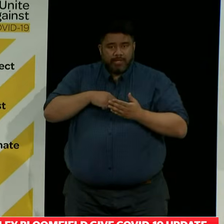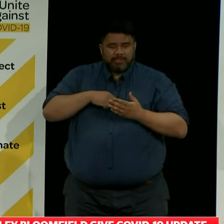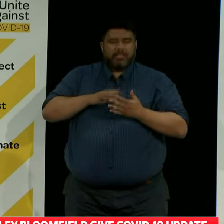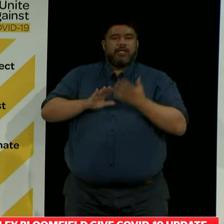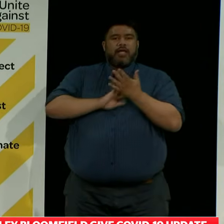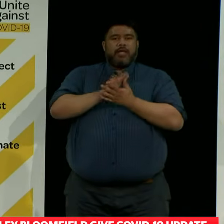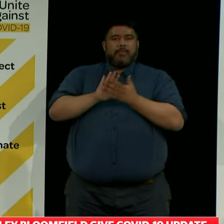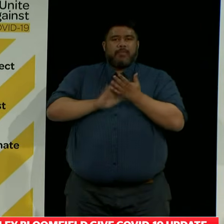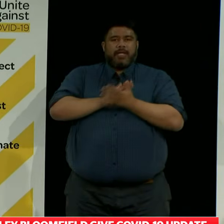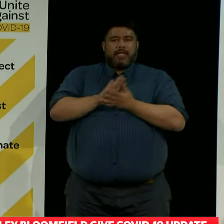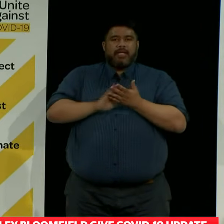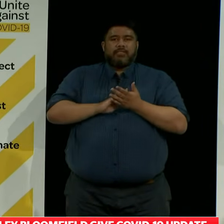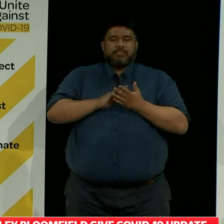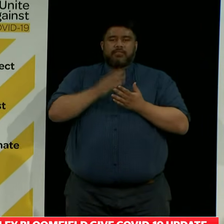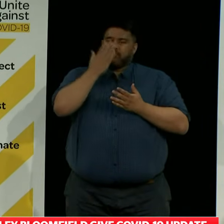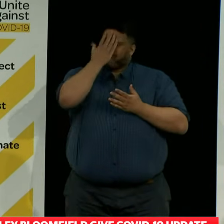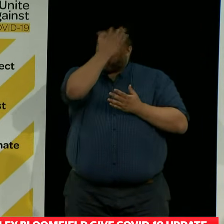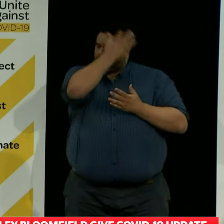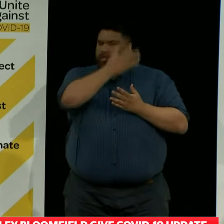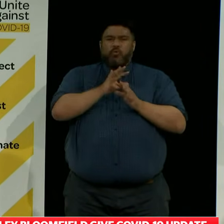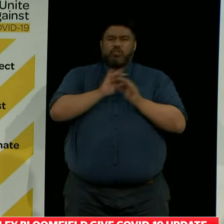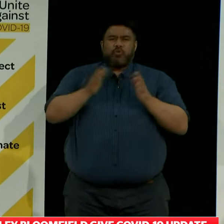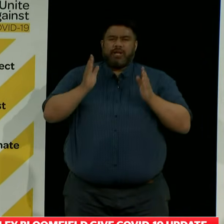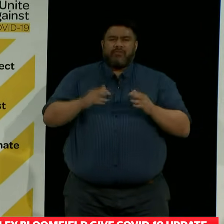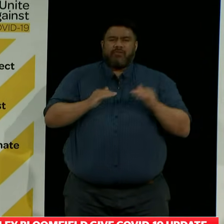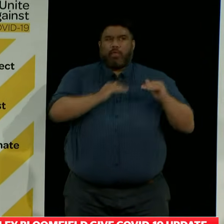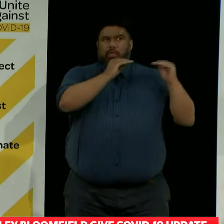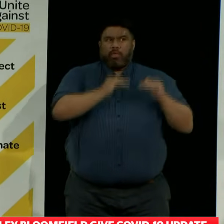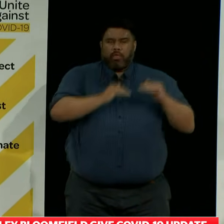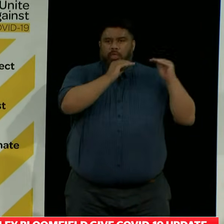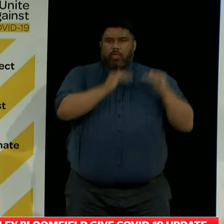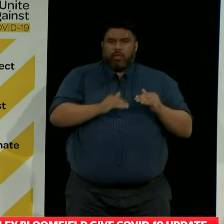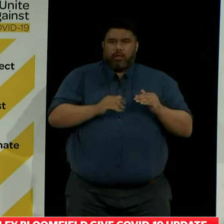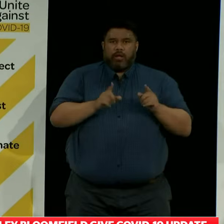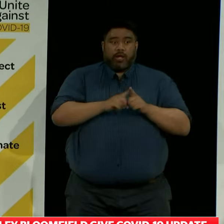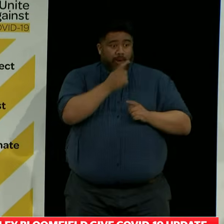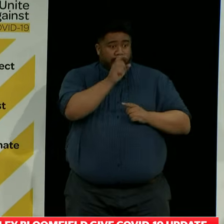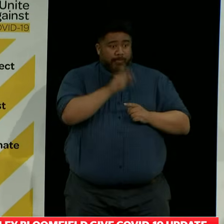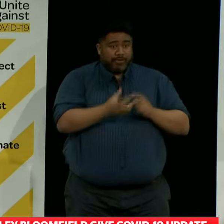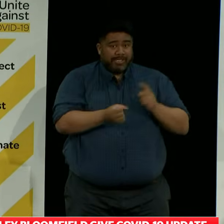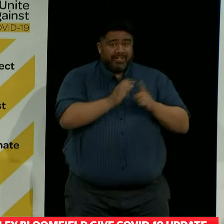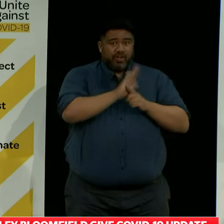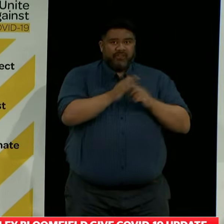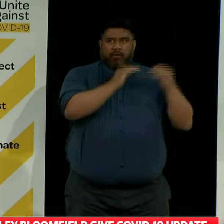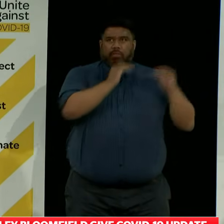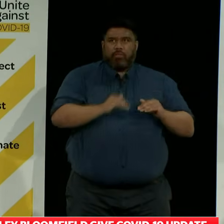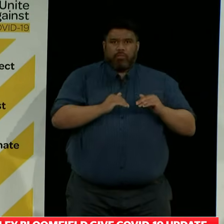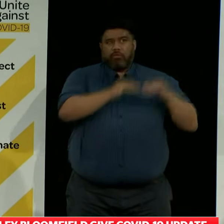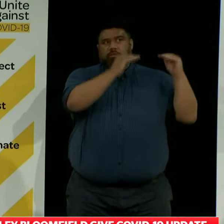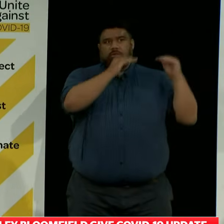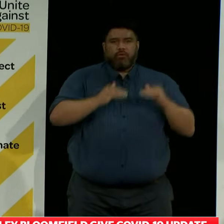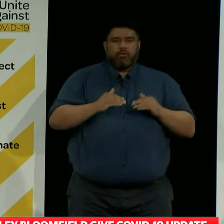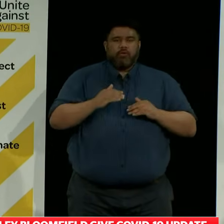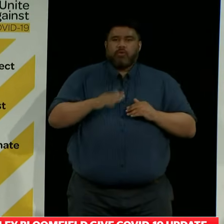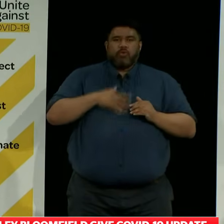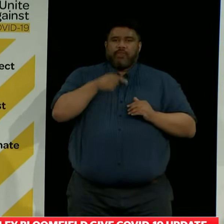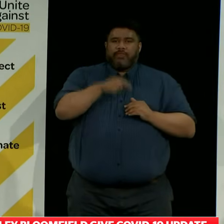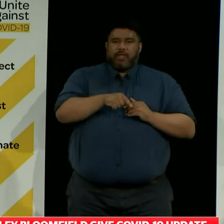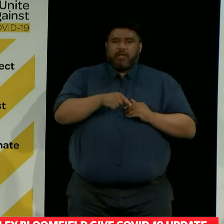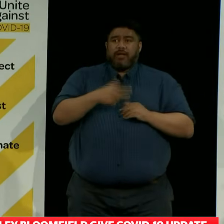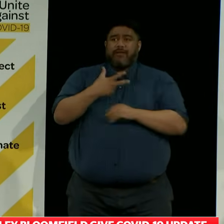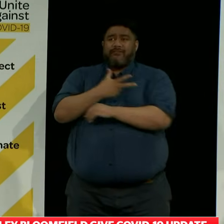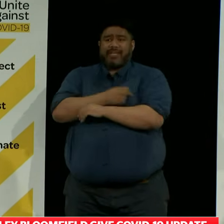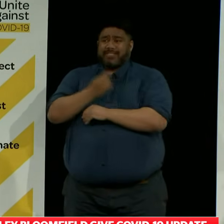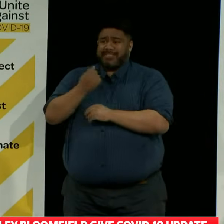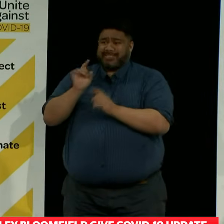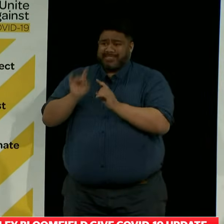every time we had a single case, move ourselves into alert level 3 and 4. Vaccines won't be enough on their own,